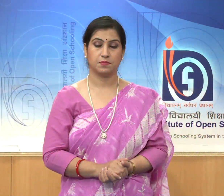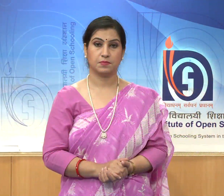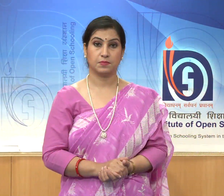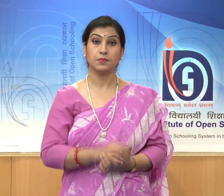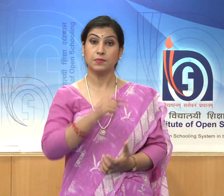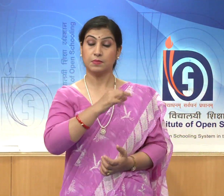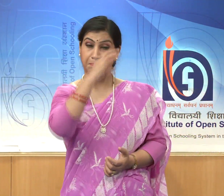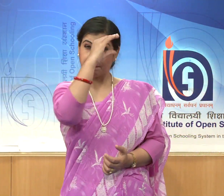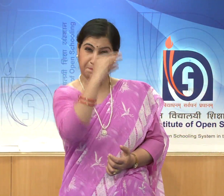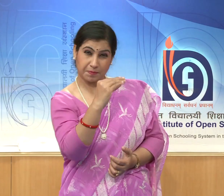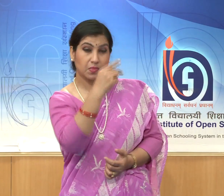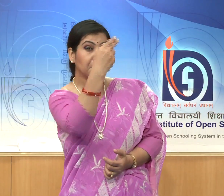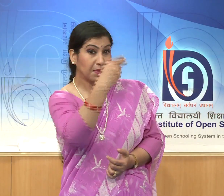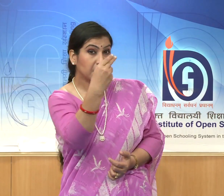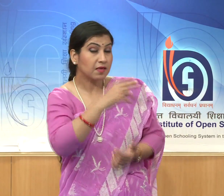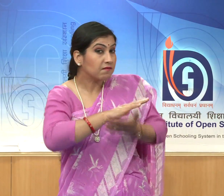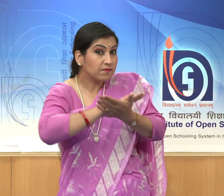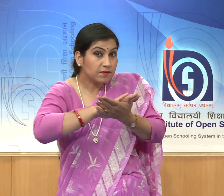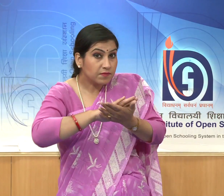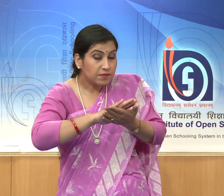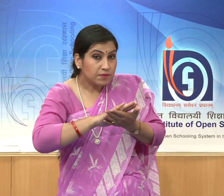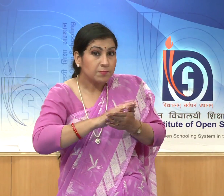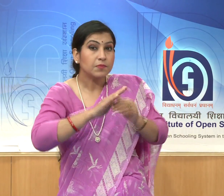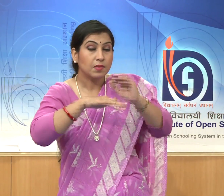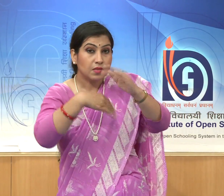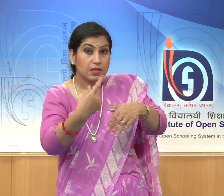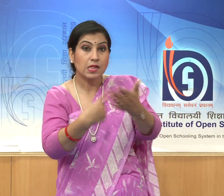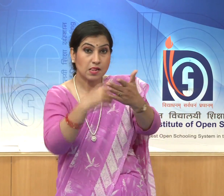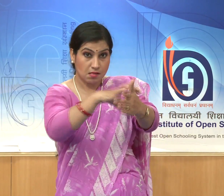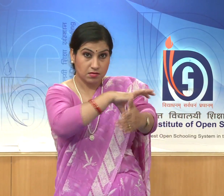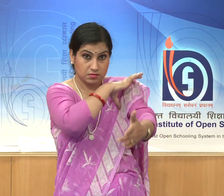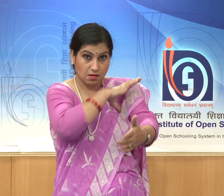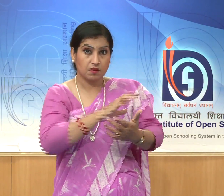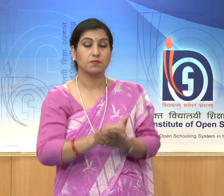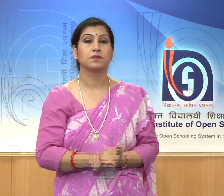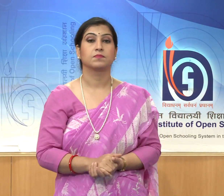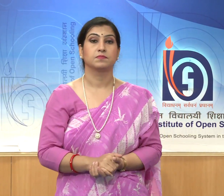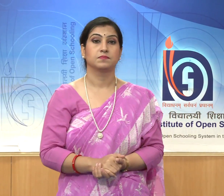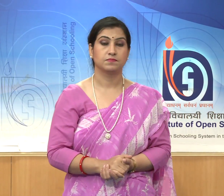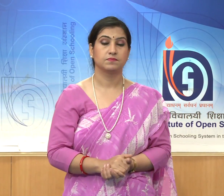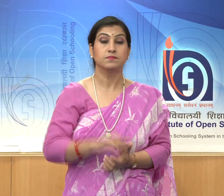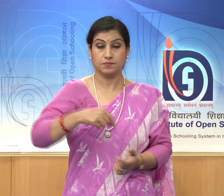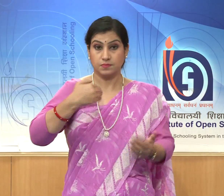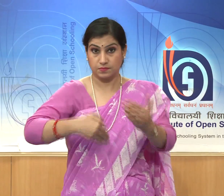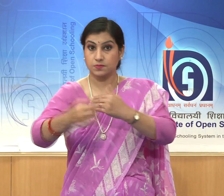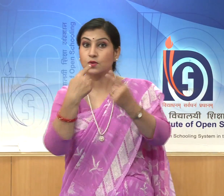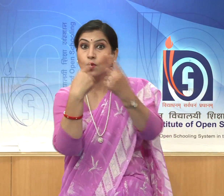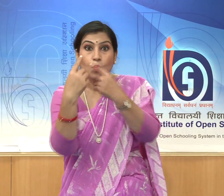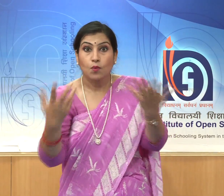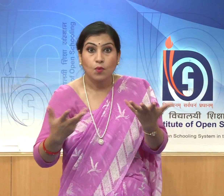After the miniature painting of Rajasthan, we will discuss